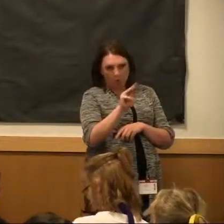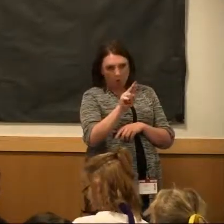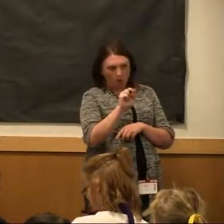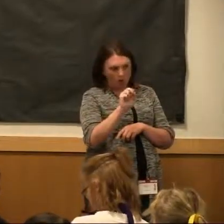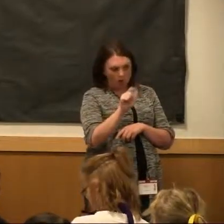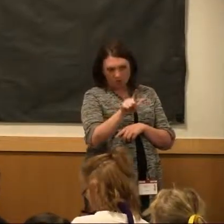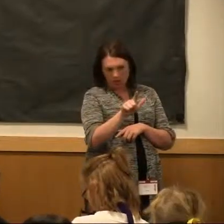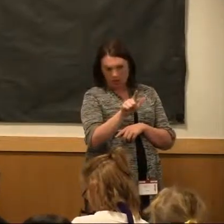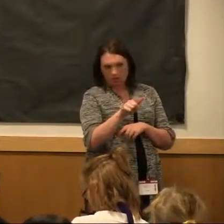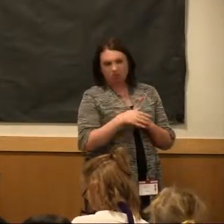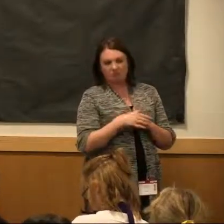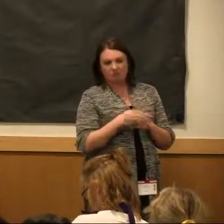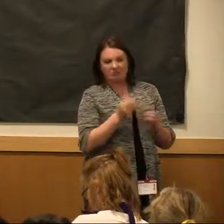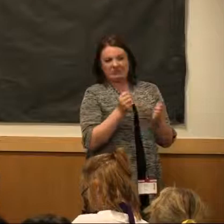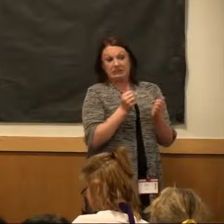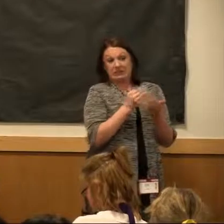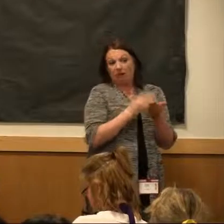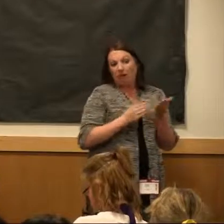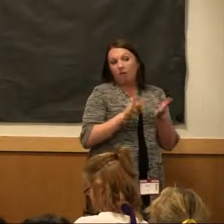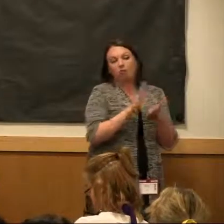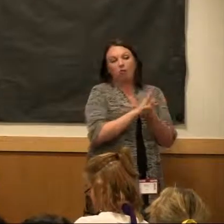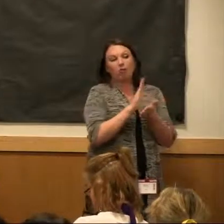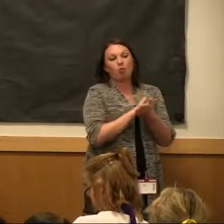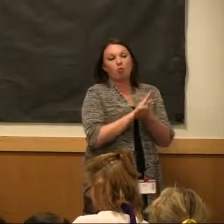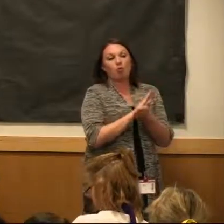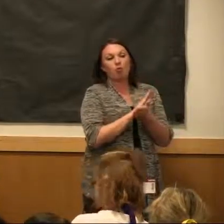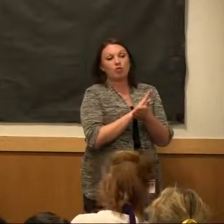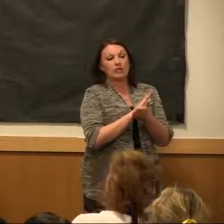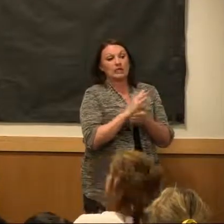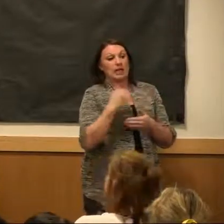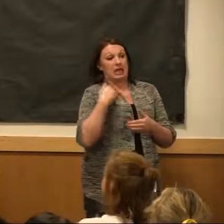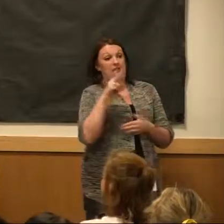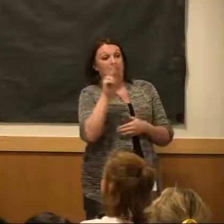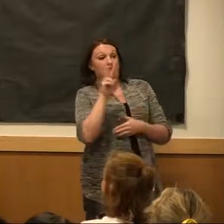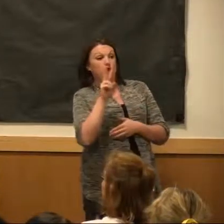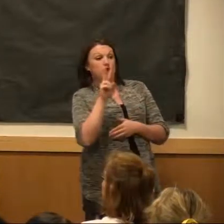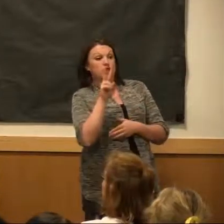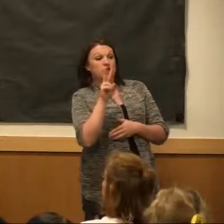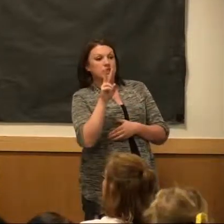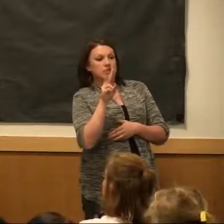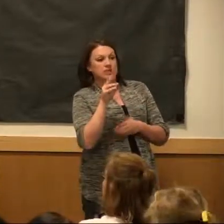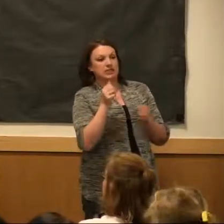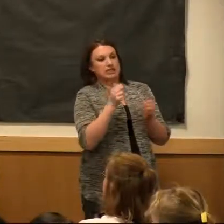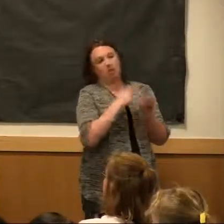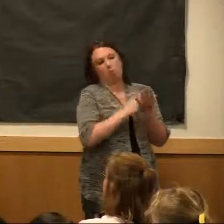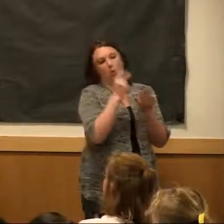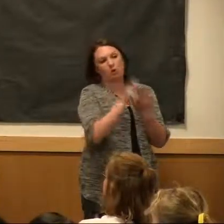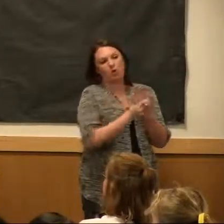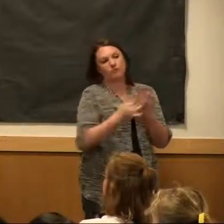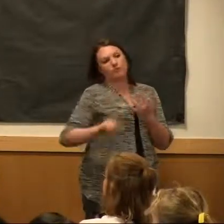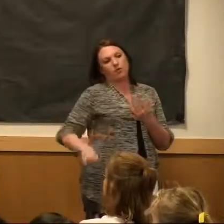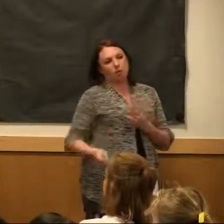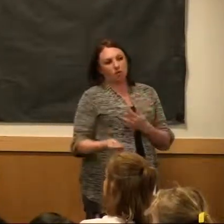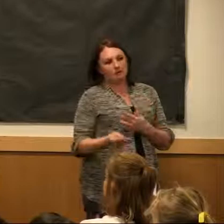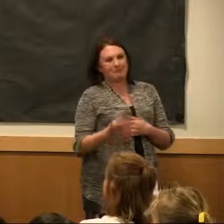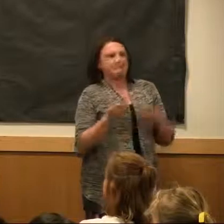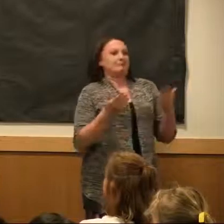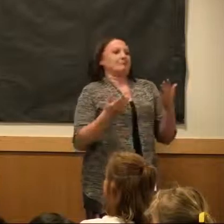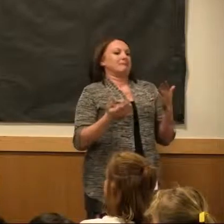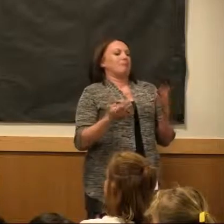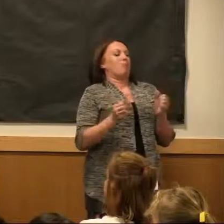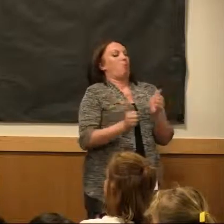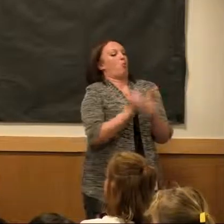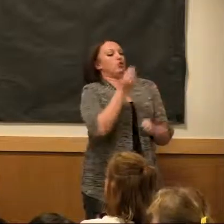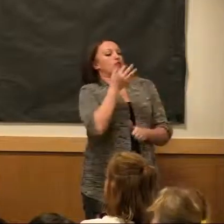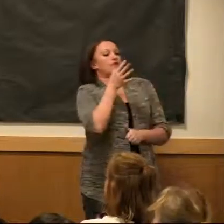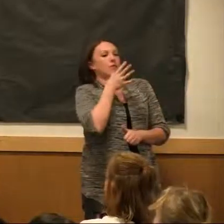even some schools that have varsity intercollegiate bowling programs, primarily for women. I'm not aware of very